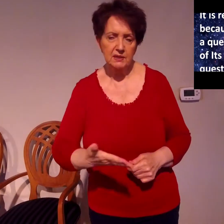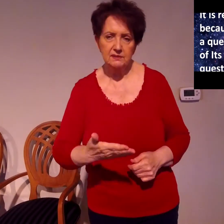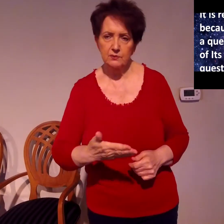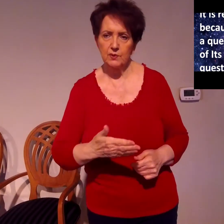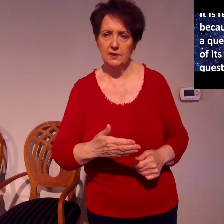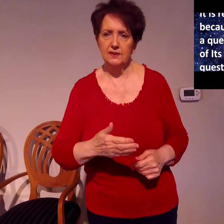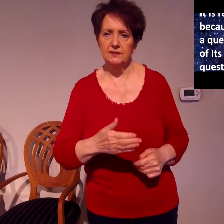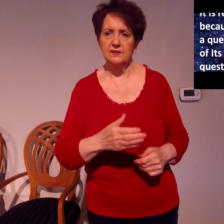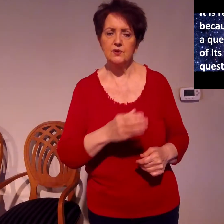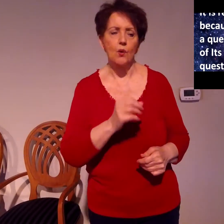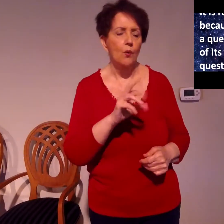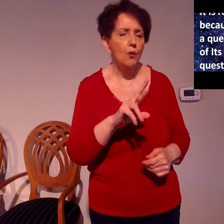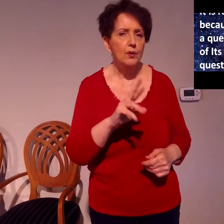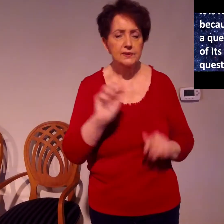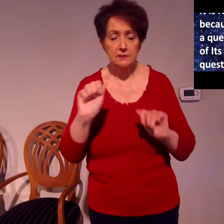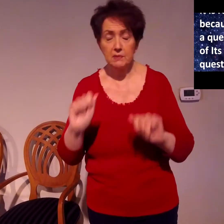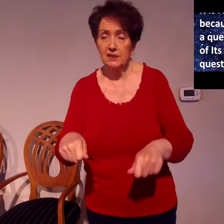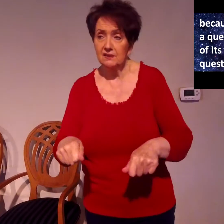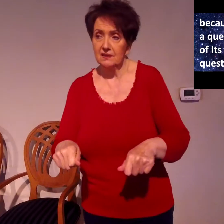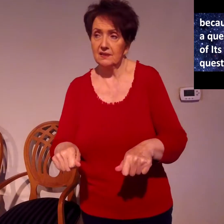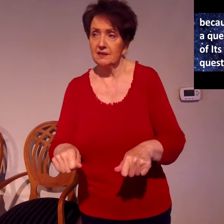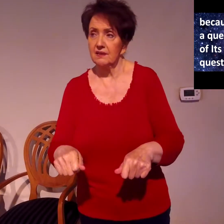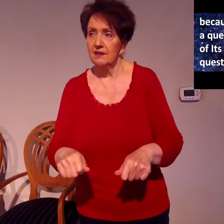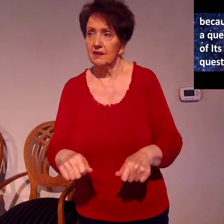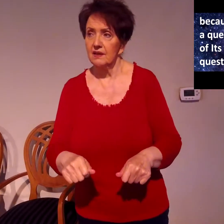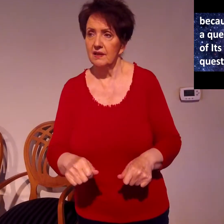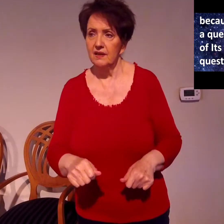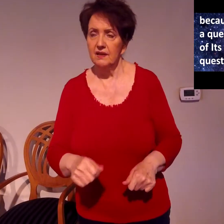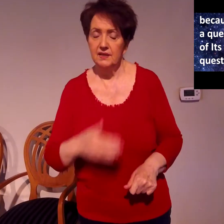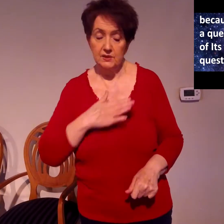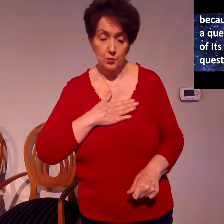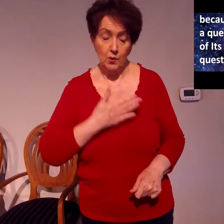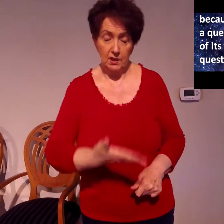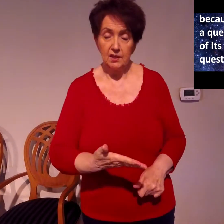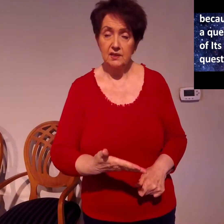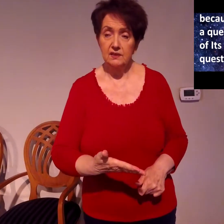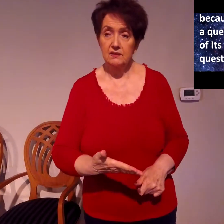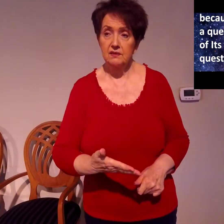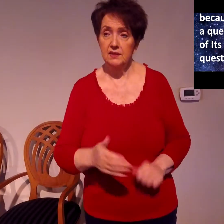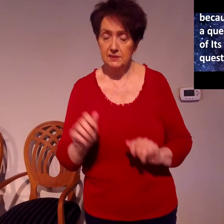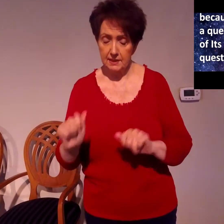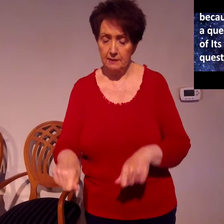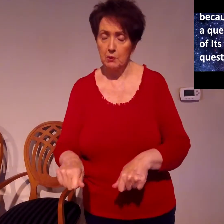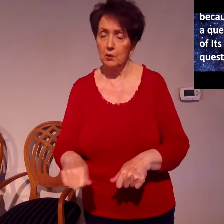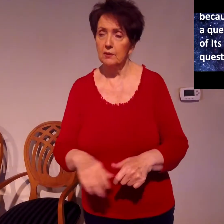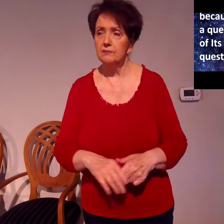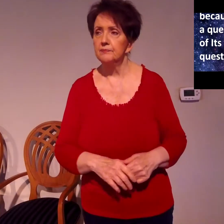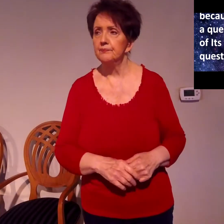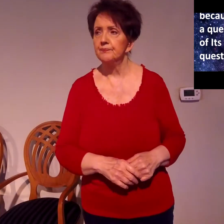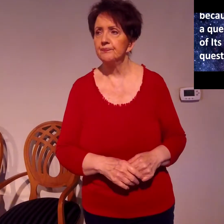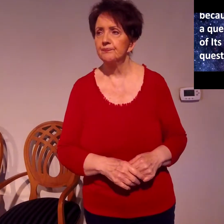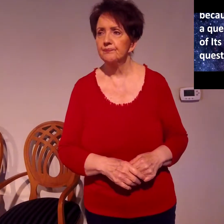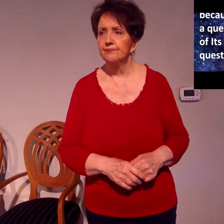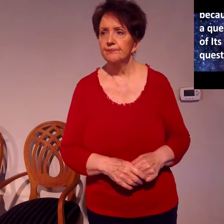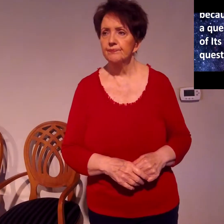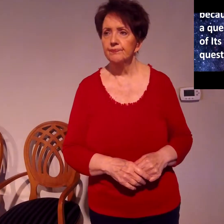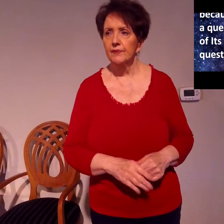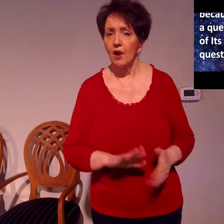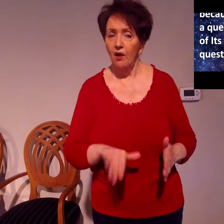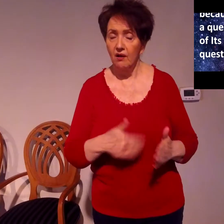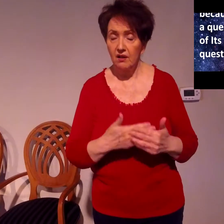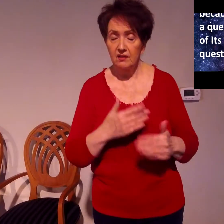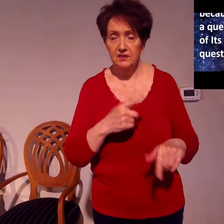nor of its ability. So it's willing and it's able all the time.